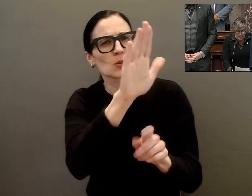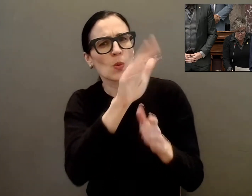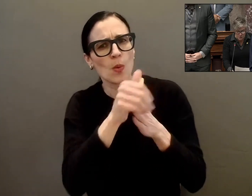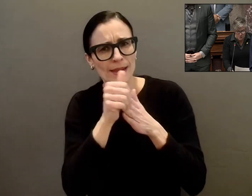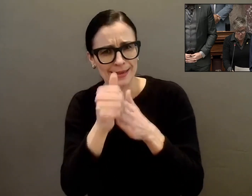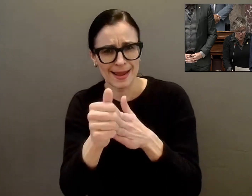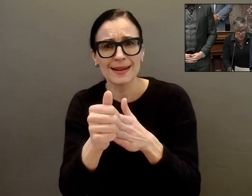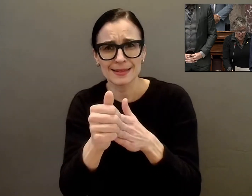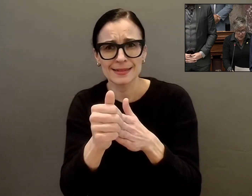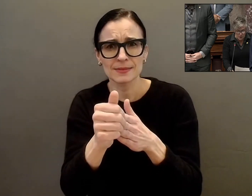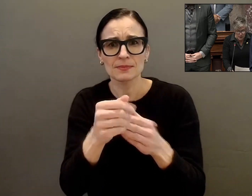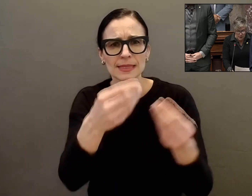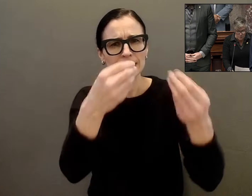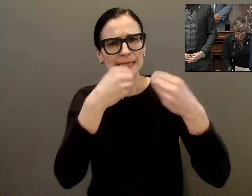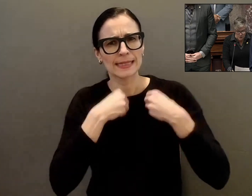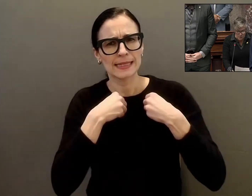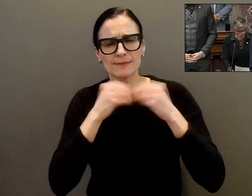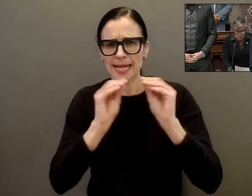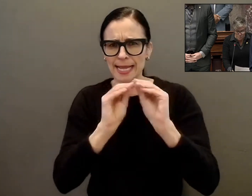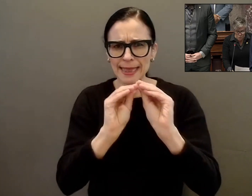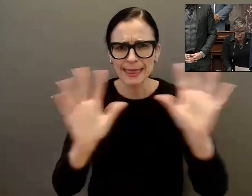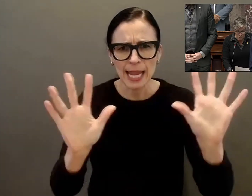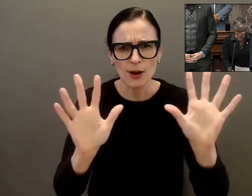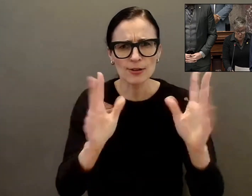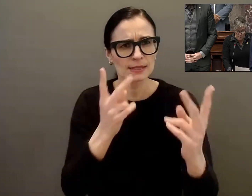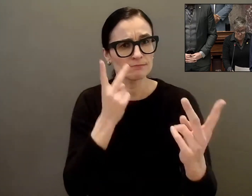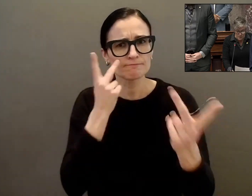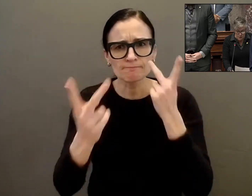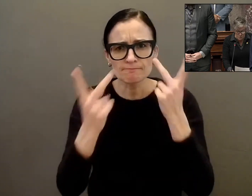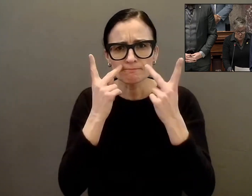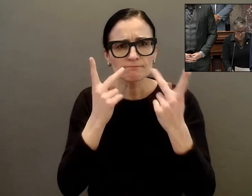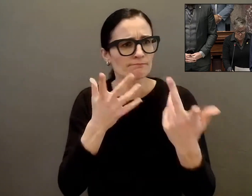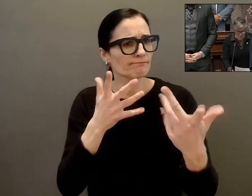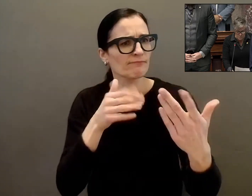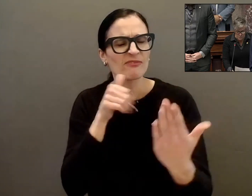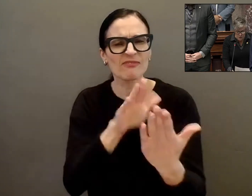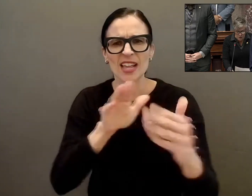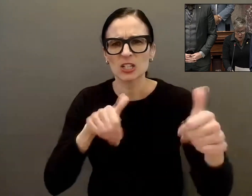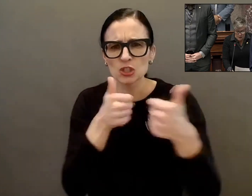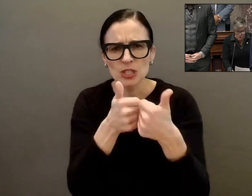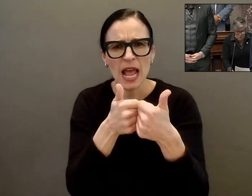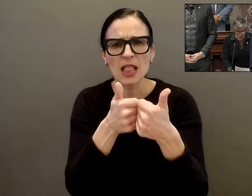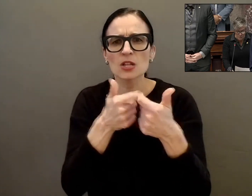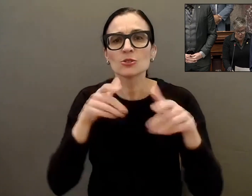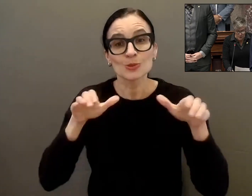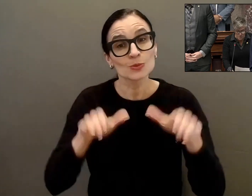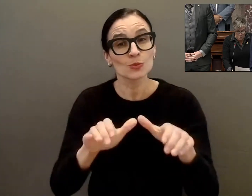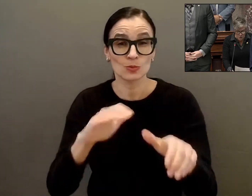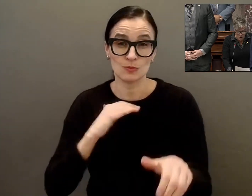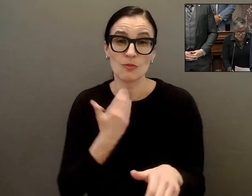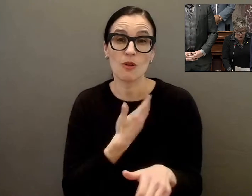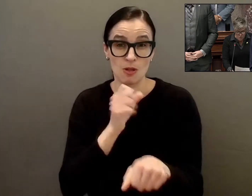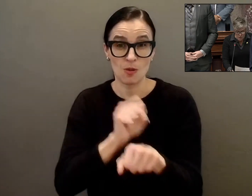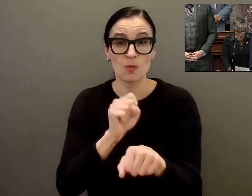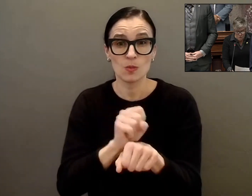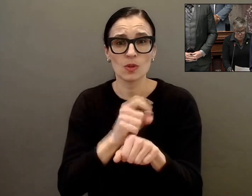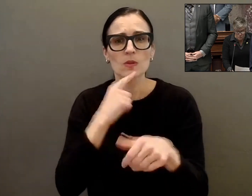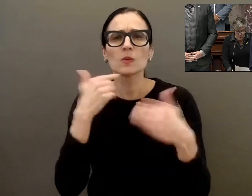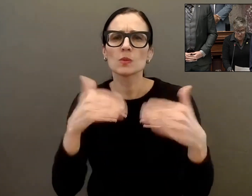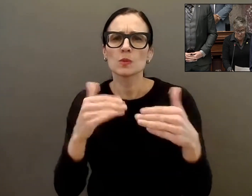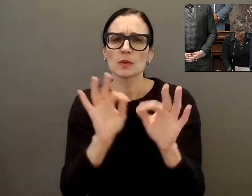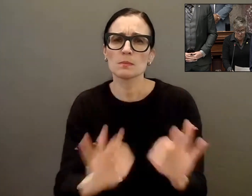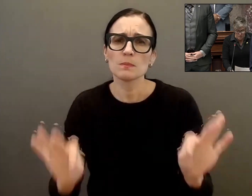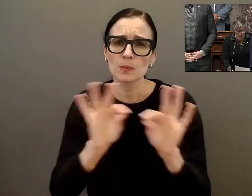situations, and decisions in carrying out the most important work of this House. I can do all things through him